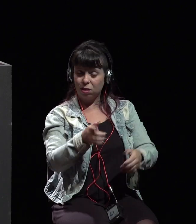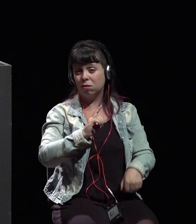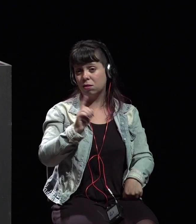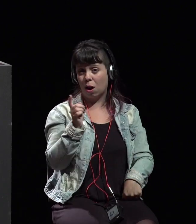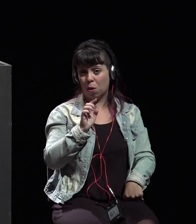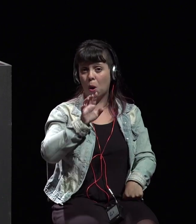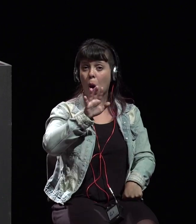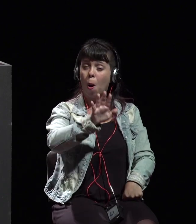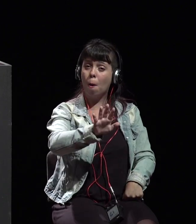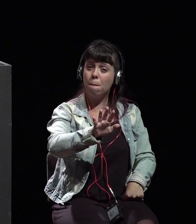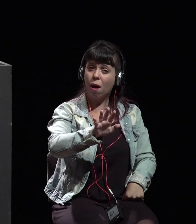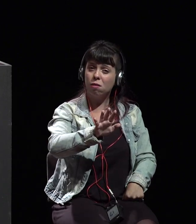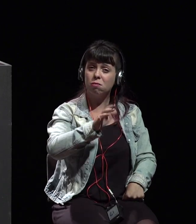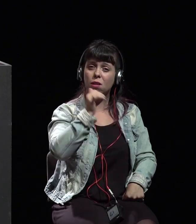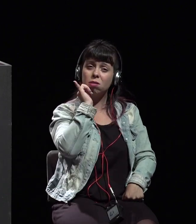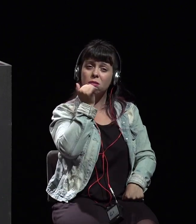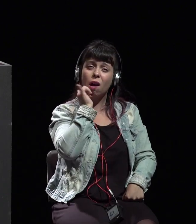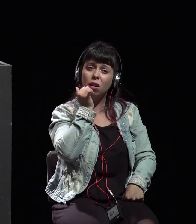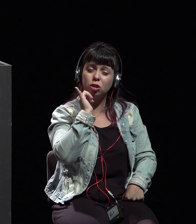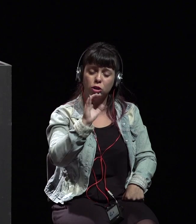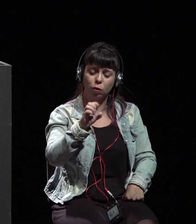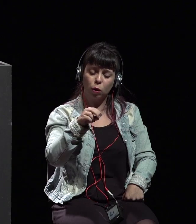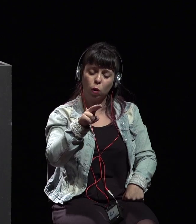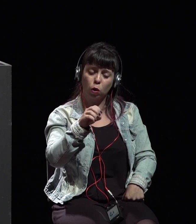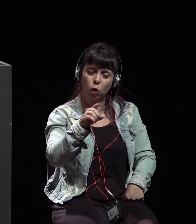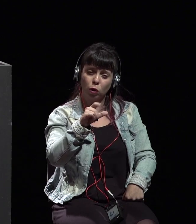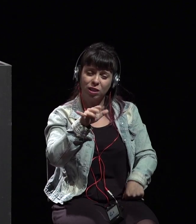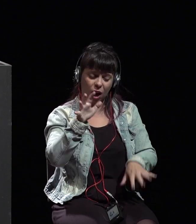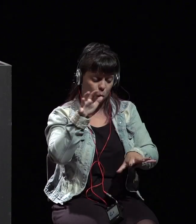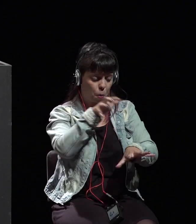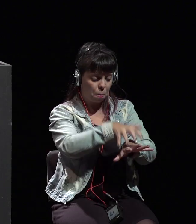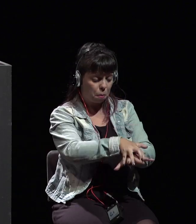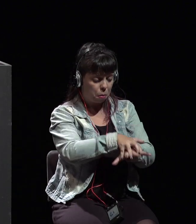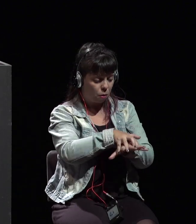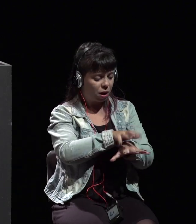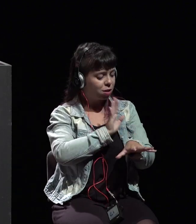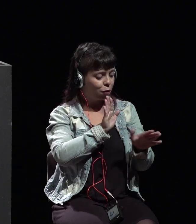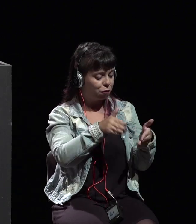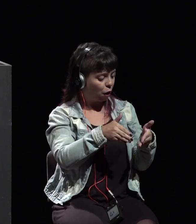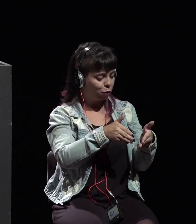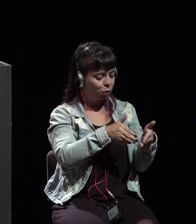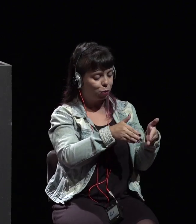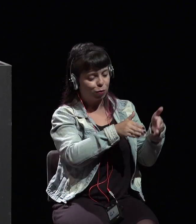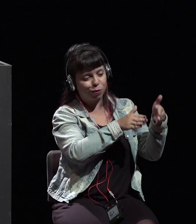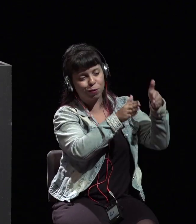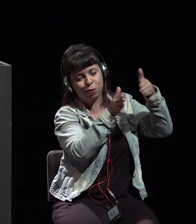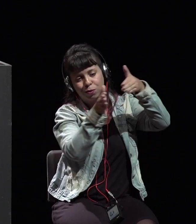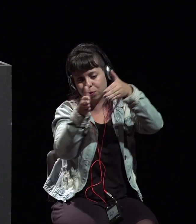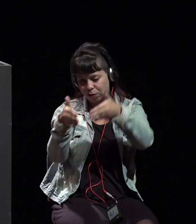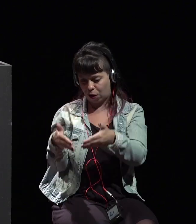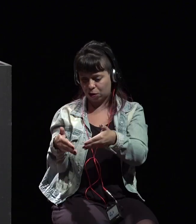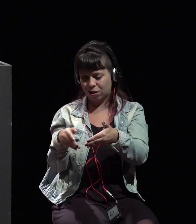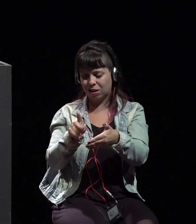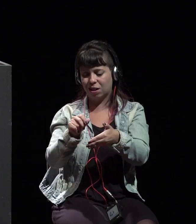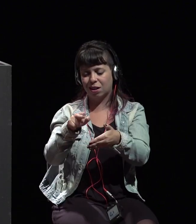recentered Kanaka Maoli ways of knowing, and was organized to demonstrate our institutional complicity in the colonization of a sovereign